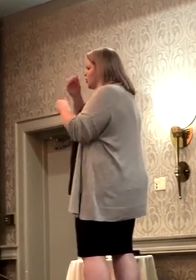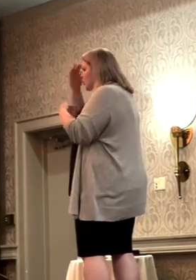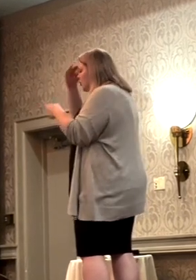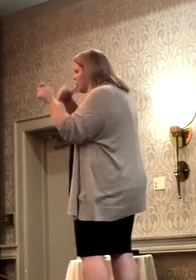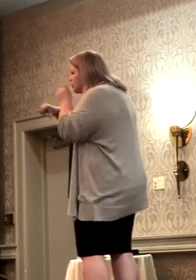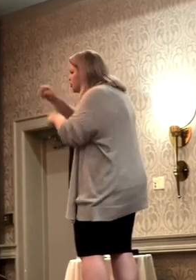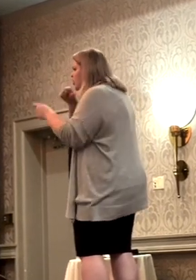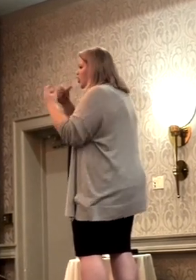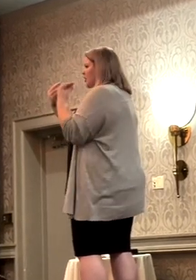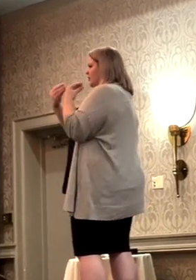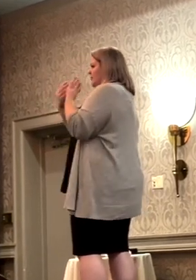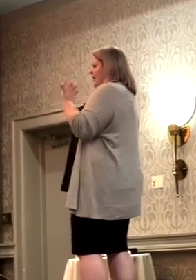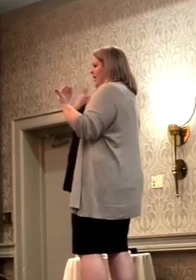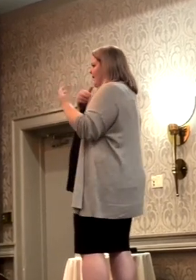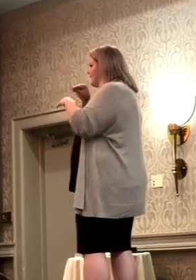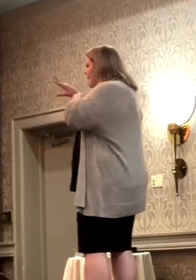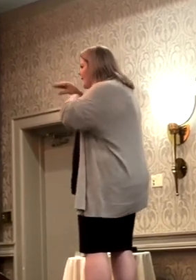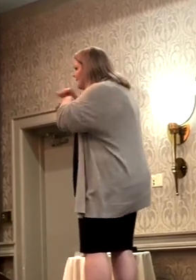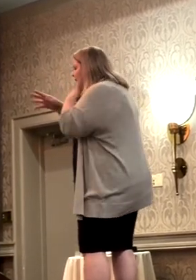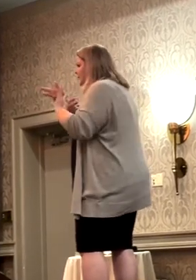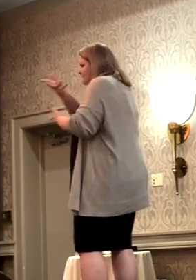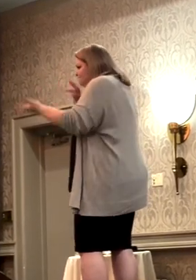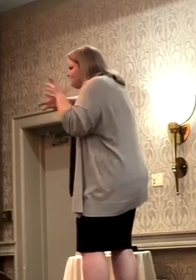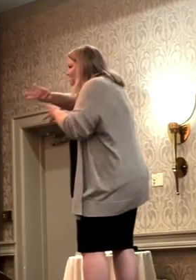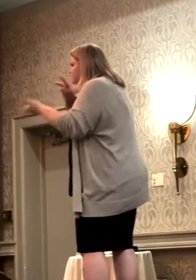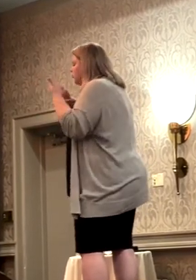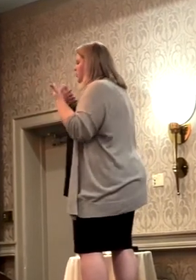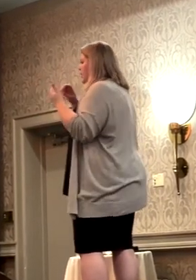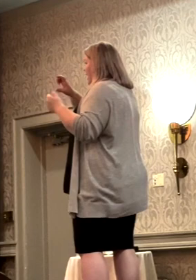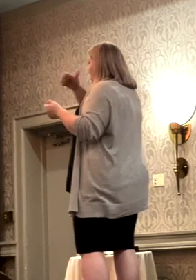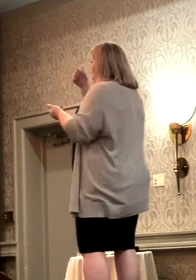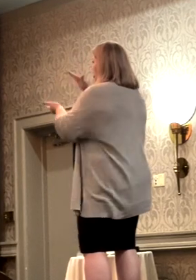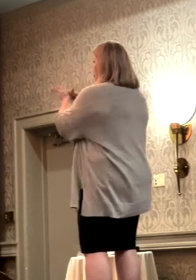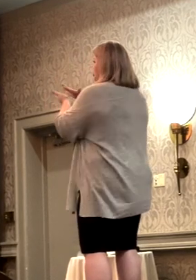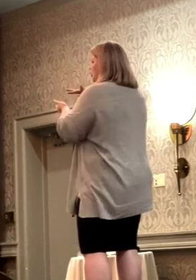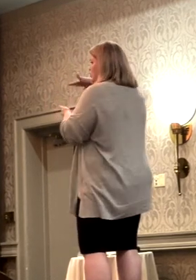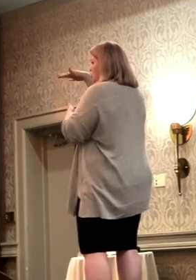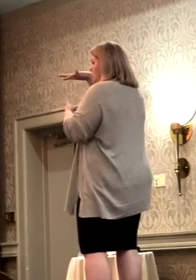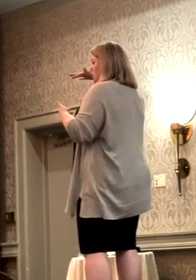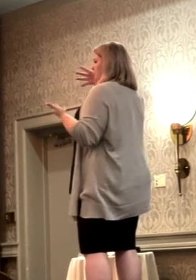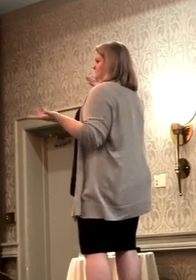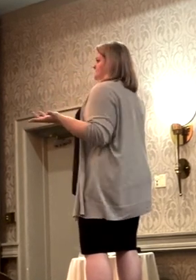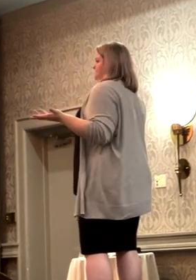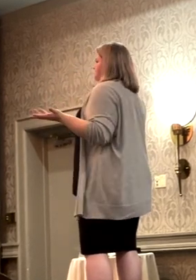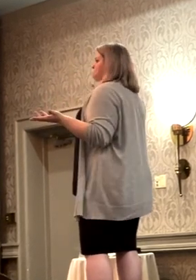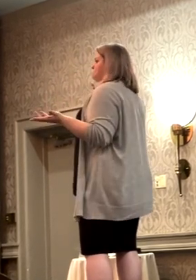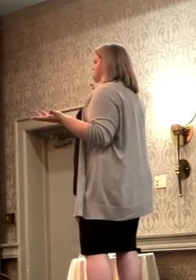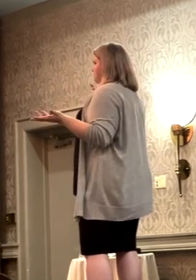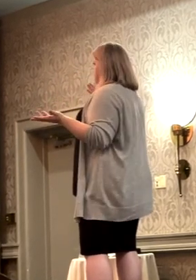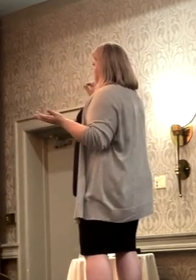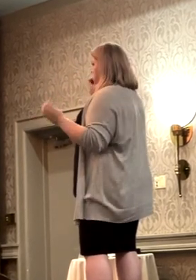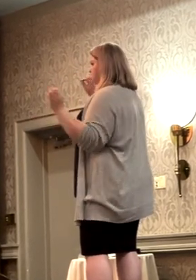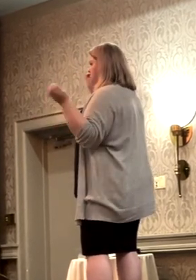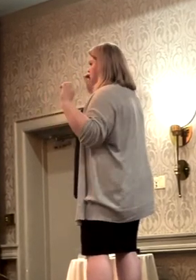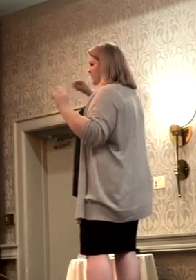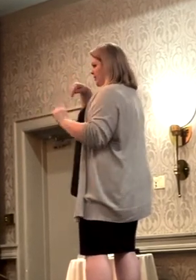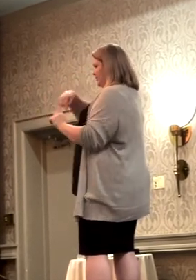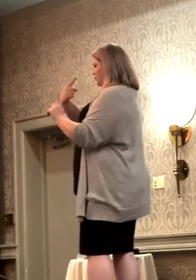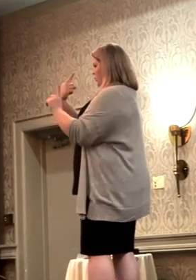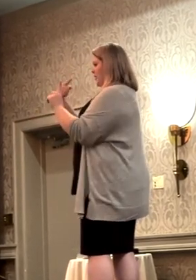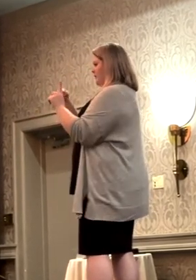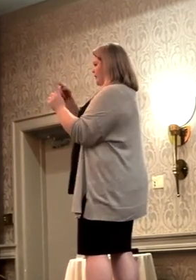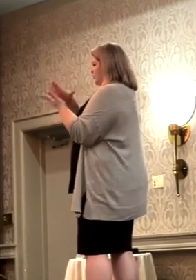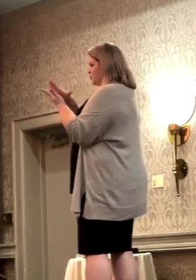you advice. I know of no school. This school is unparalleled in